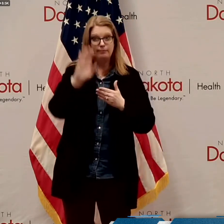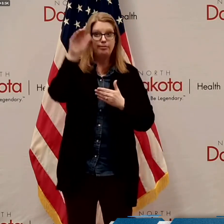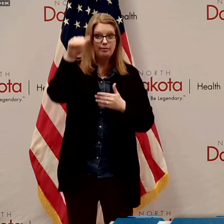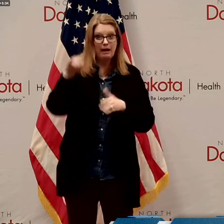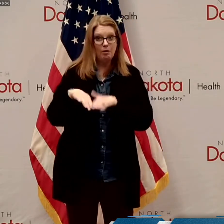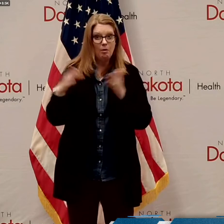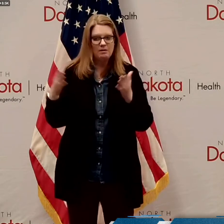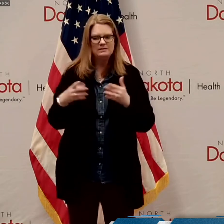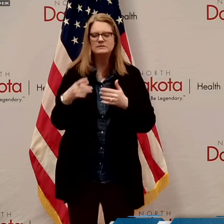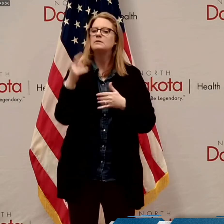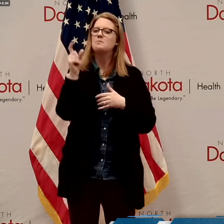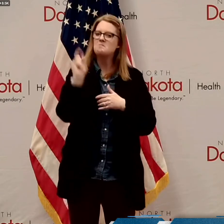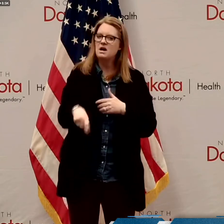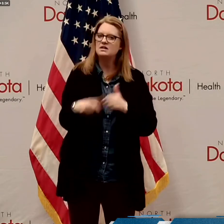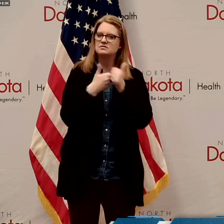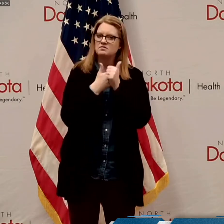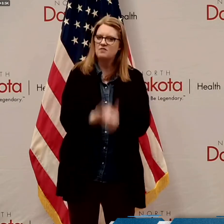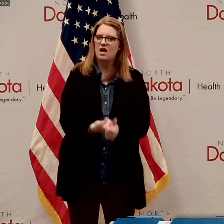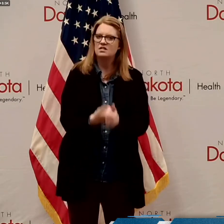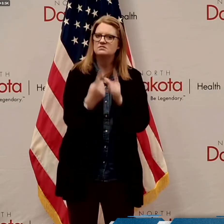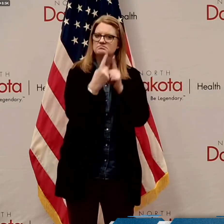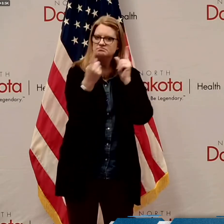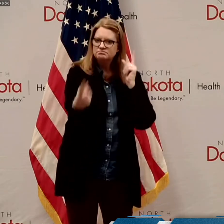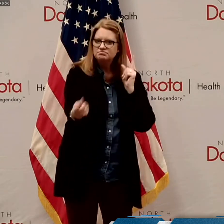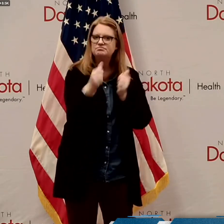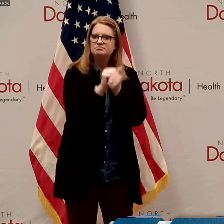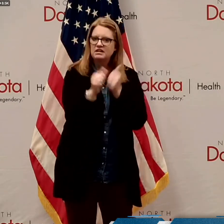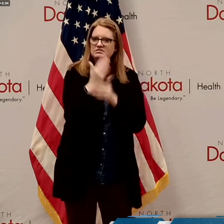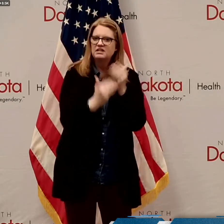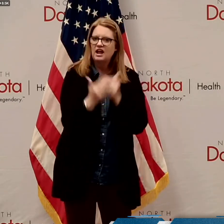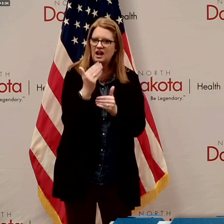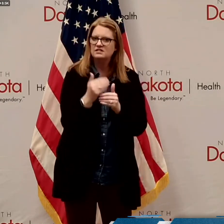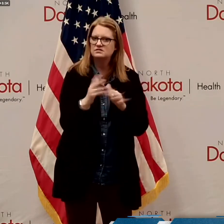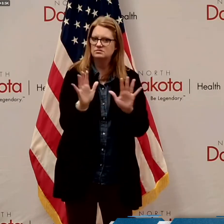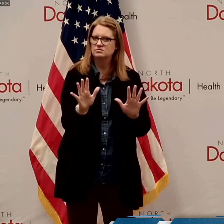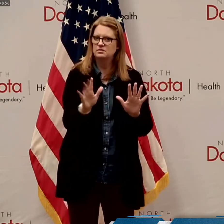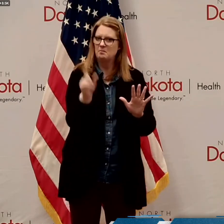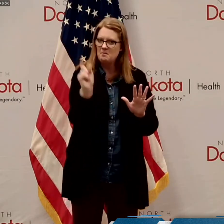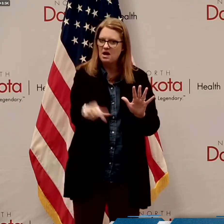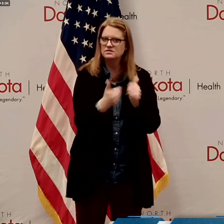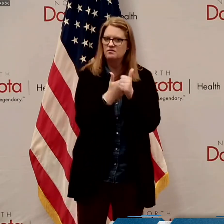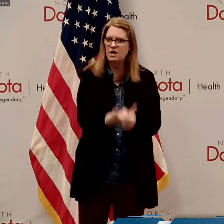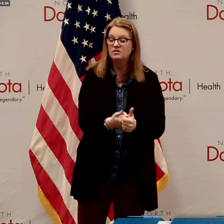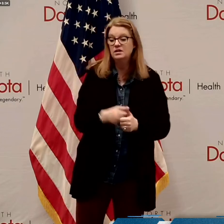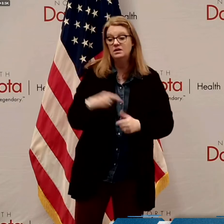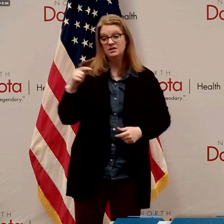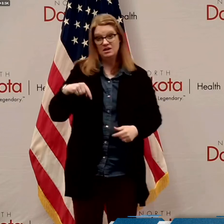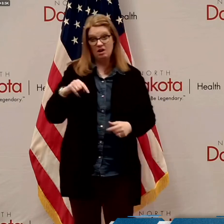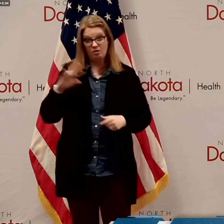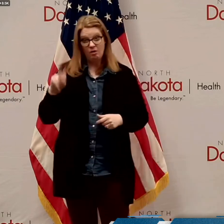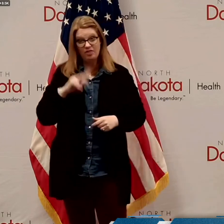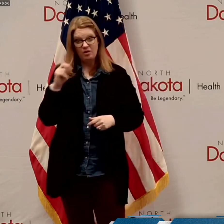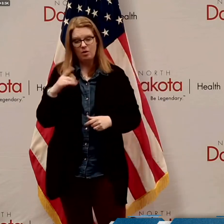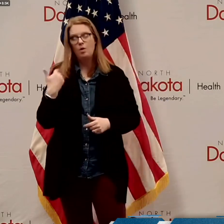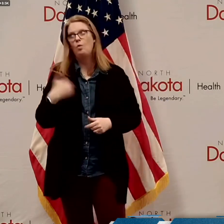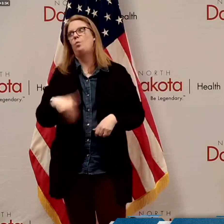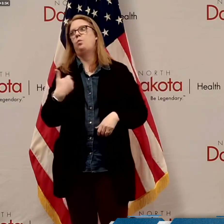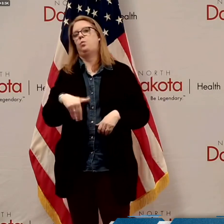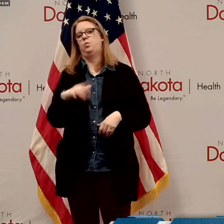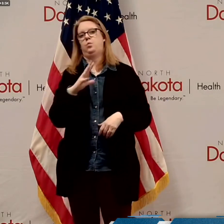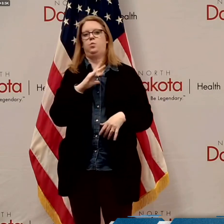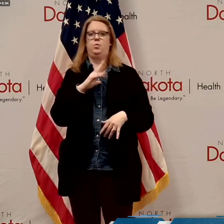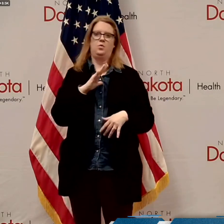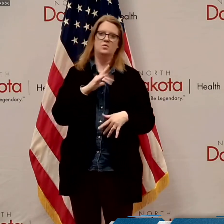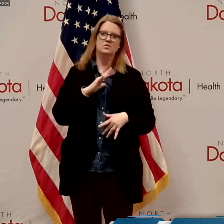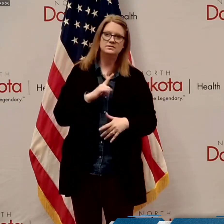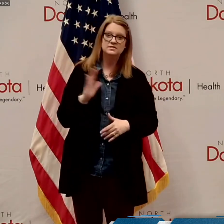reopen. But again, you're doing a great job. North Dakota's been a star in terms of how our numbers look